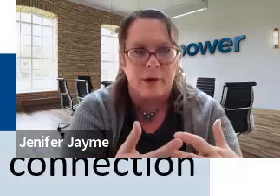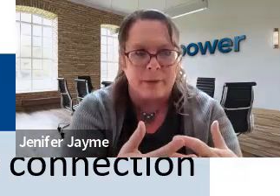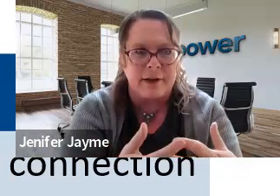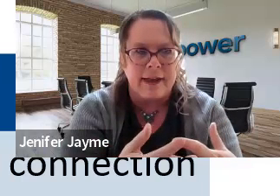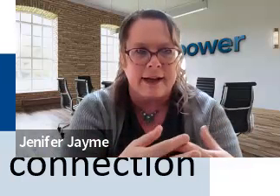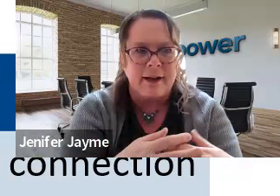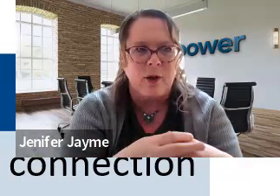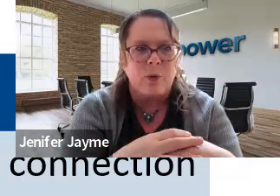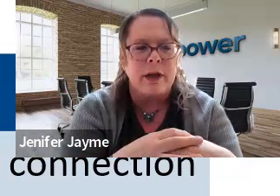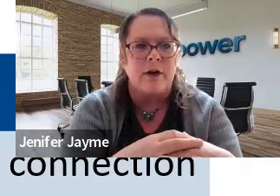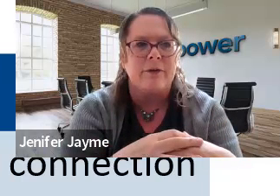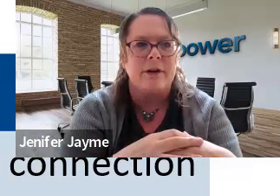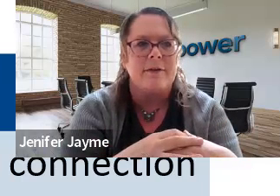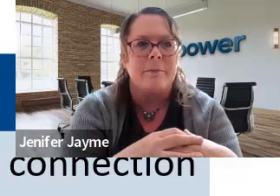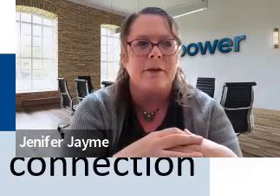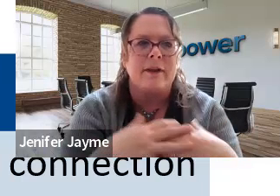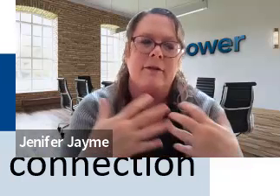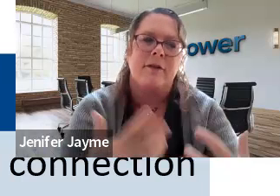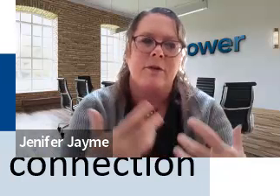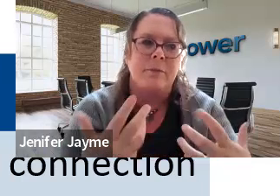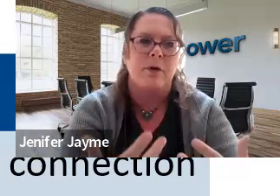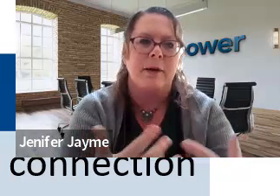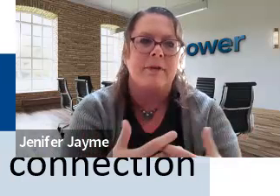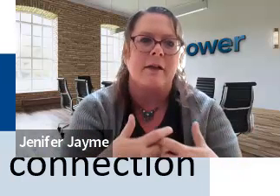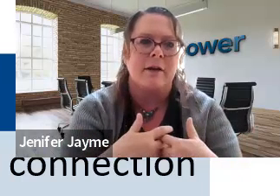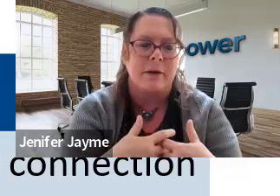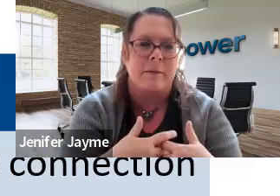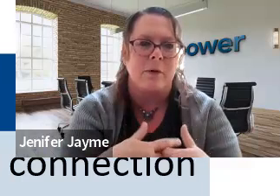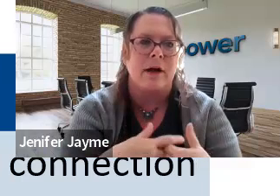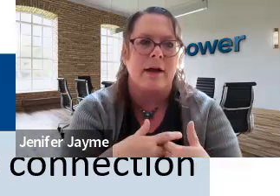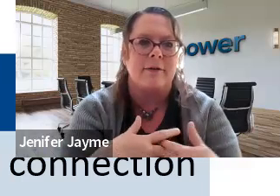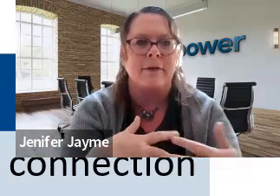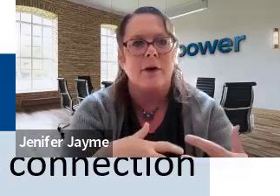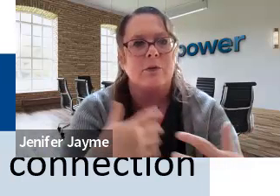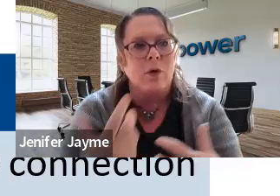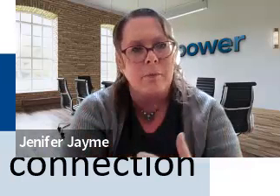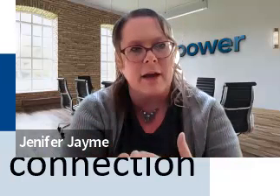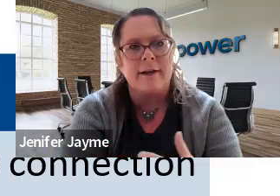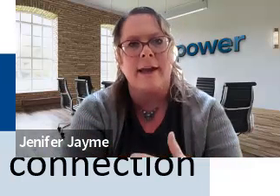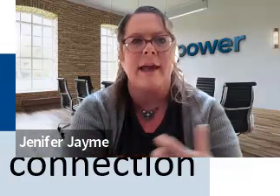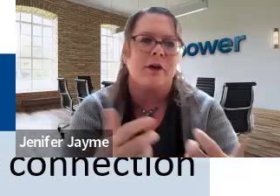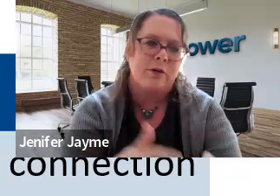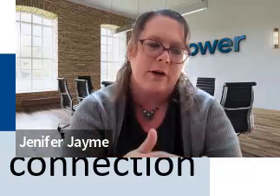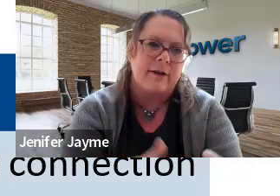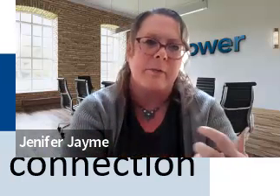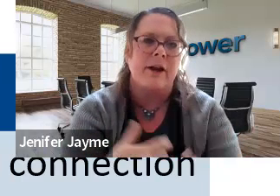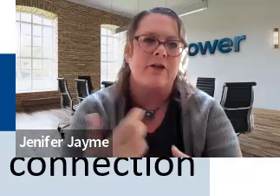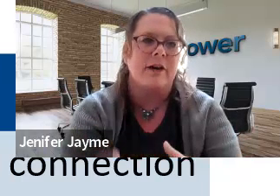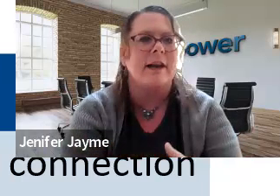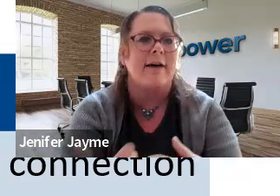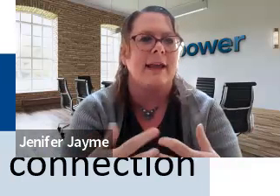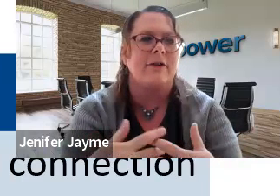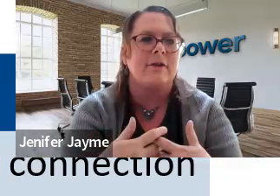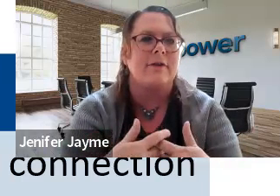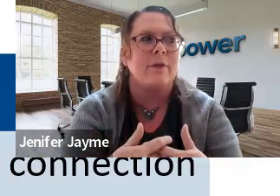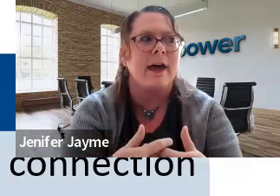telehealth appointment online, we also need to build into those programs a little bit more of role modeling and career exploration